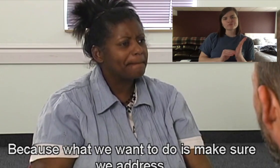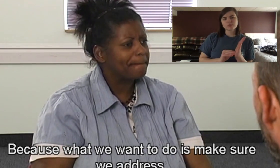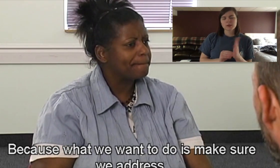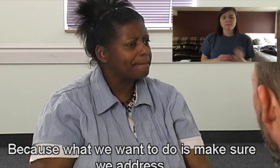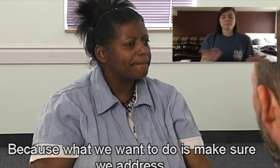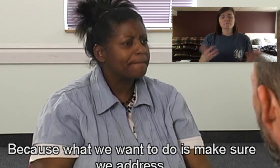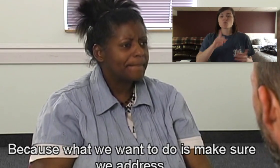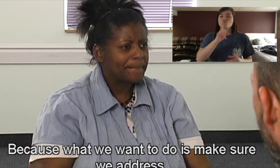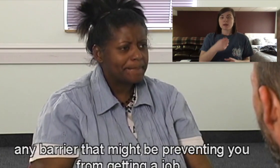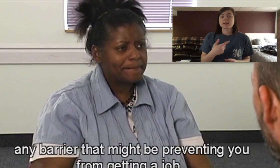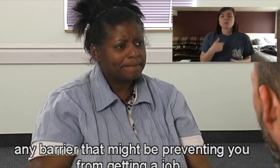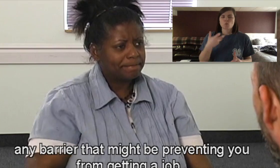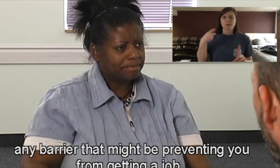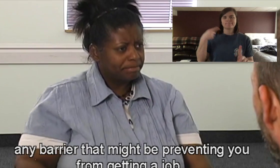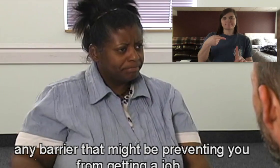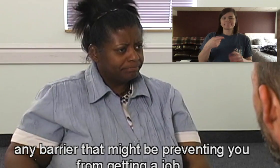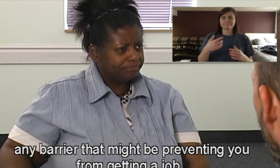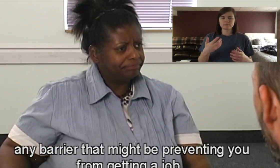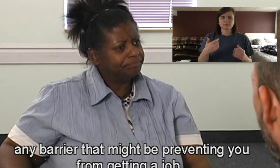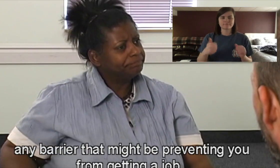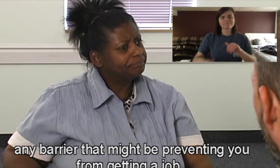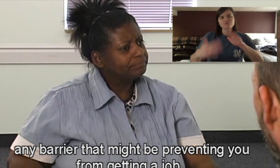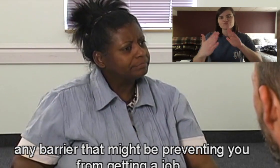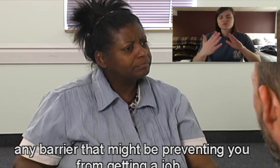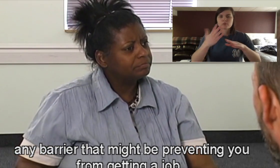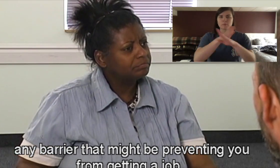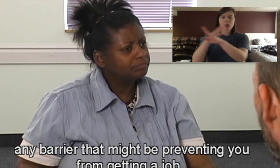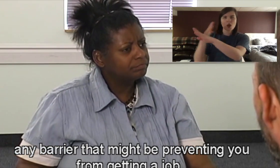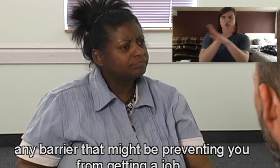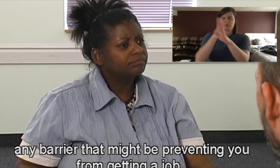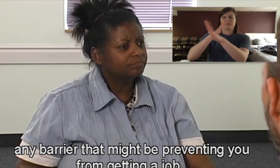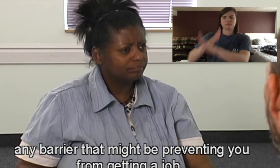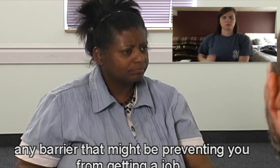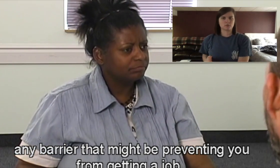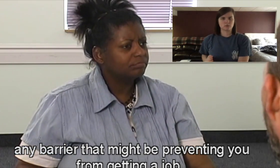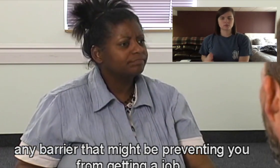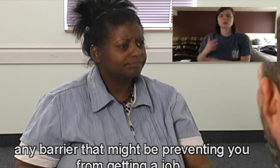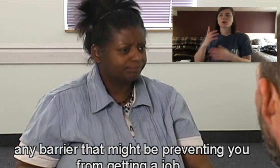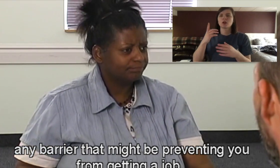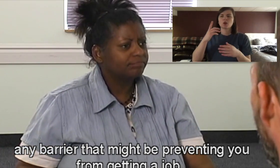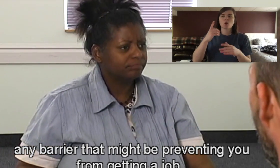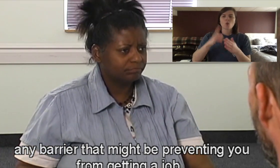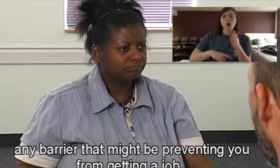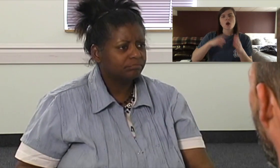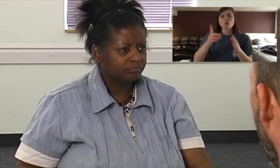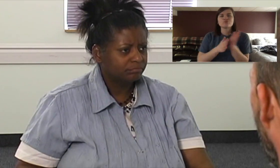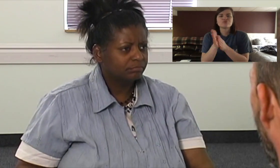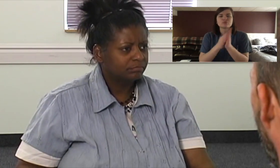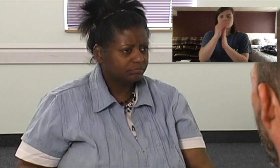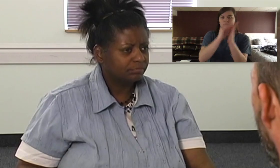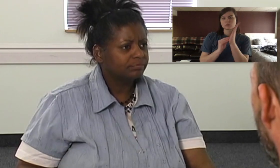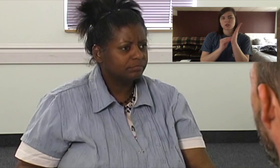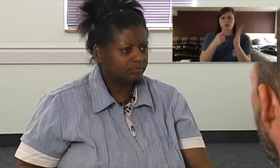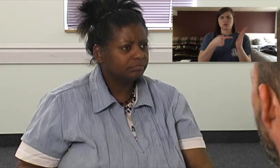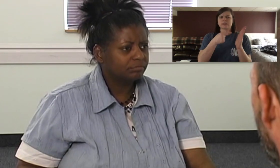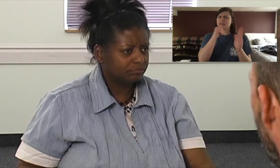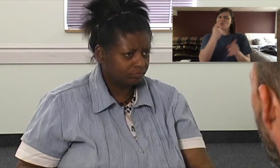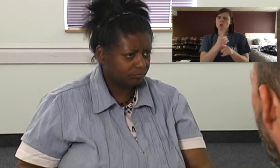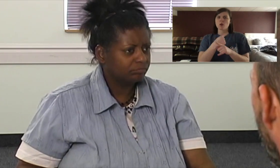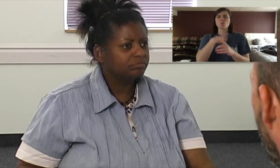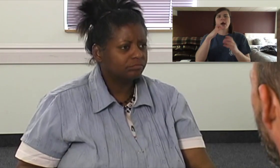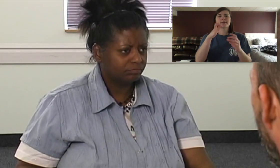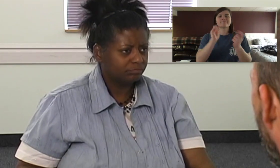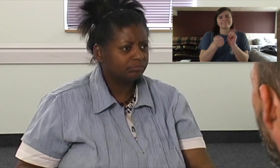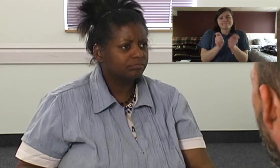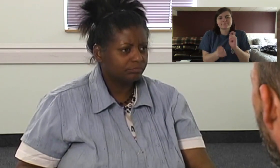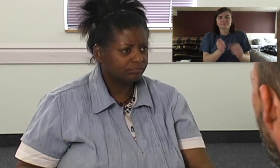Because what we want to do is make sure that we address any barrier that might be preventing you from getting a job.